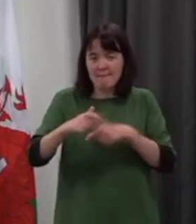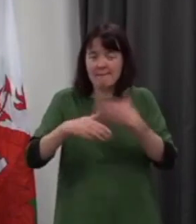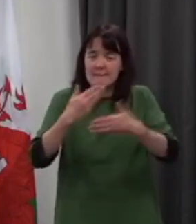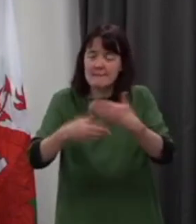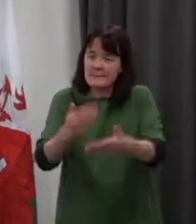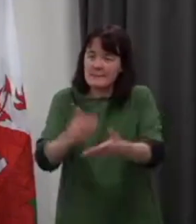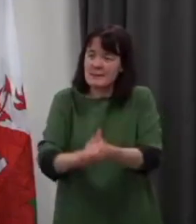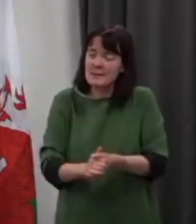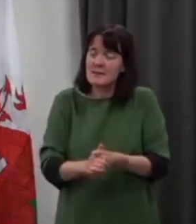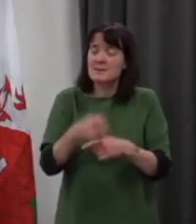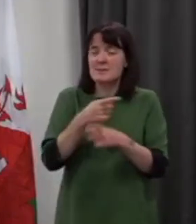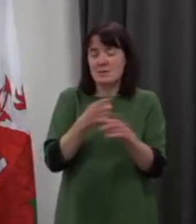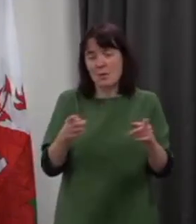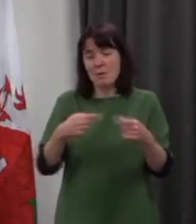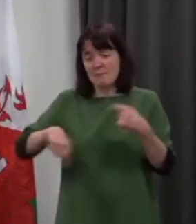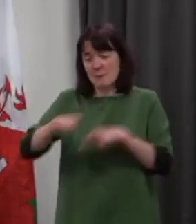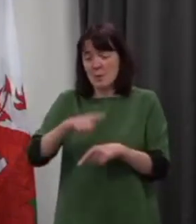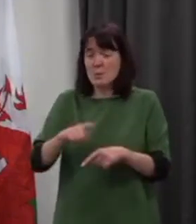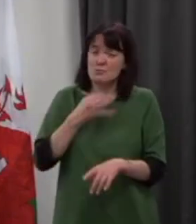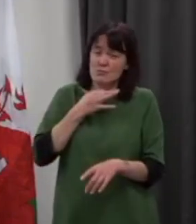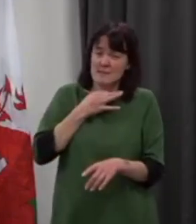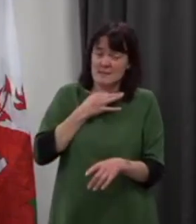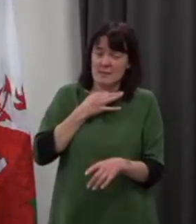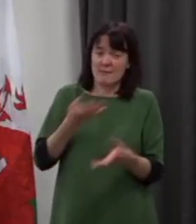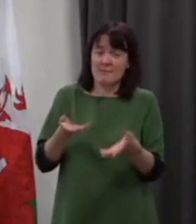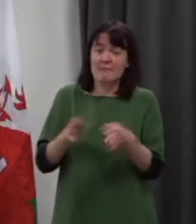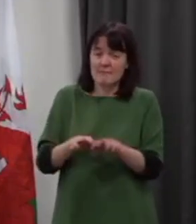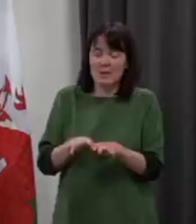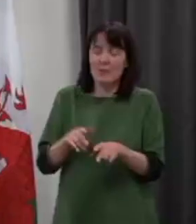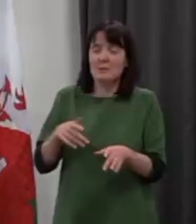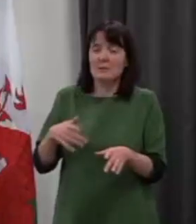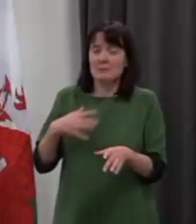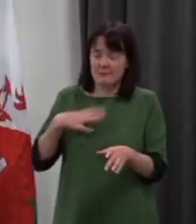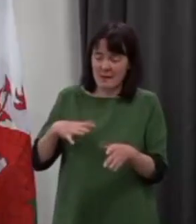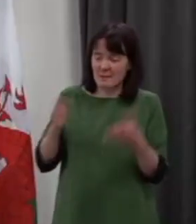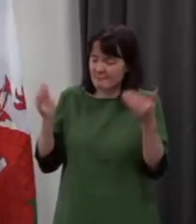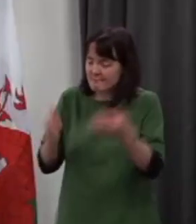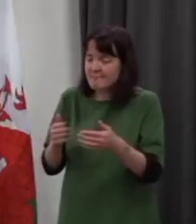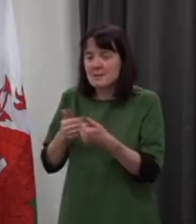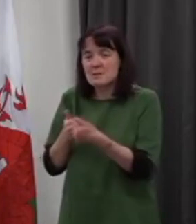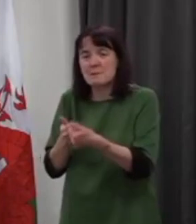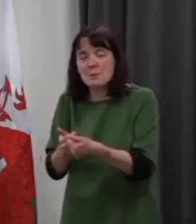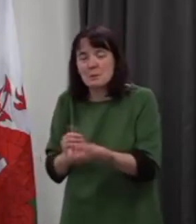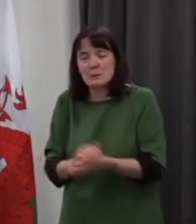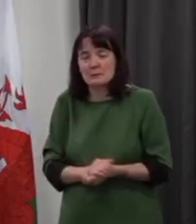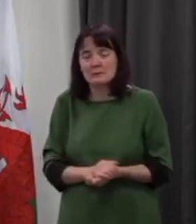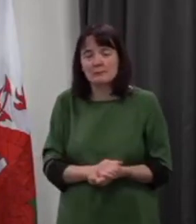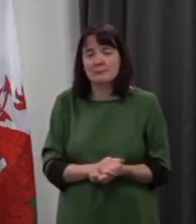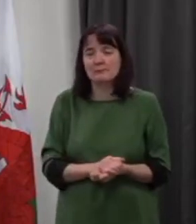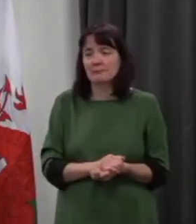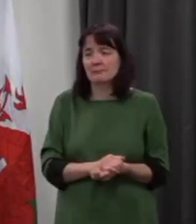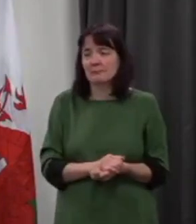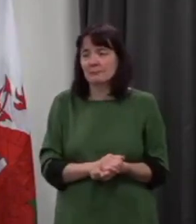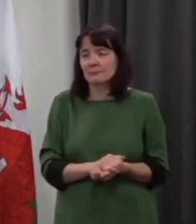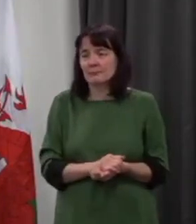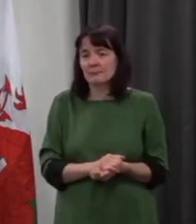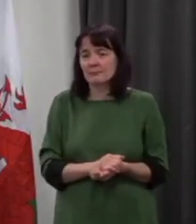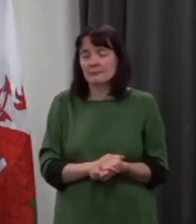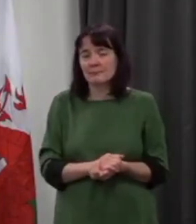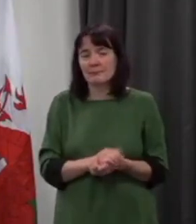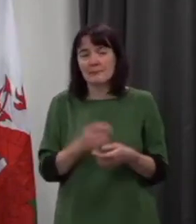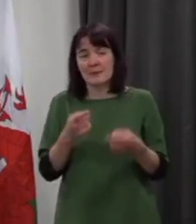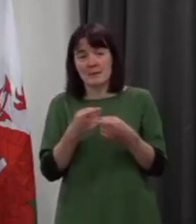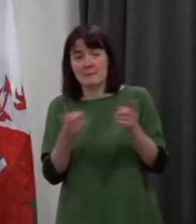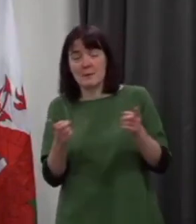to survive in the future without help and support. We've also indicated that those businesses that are turning over